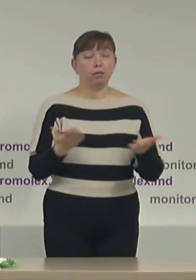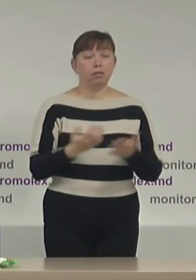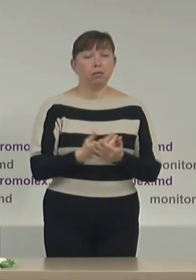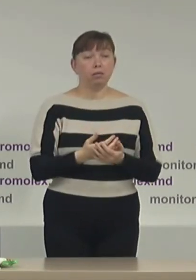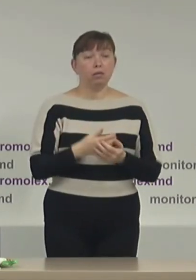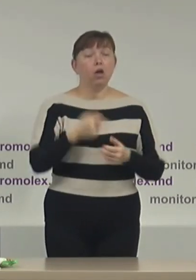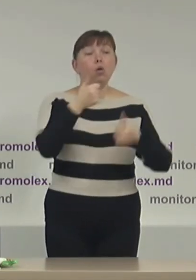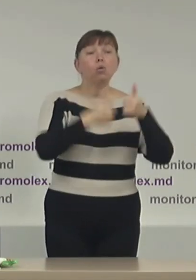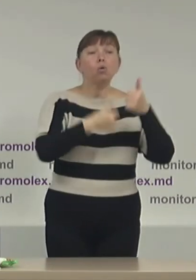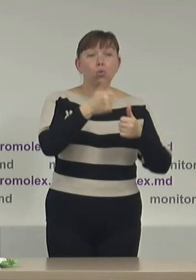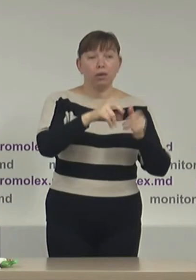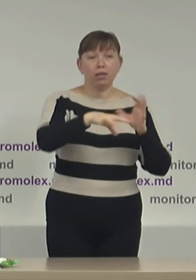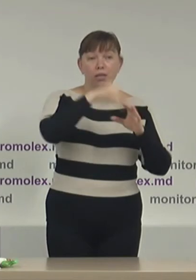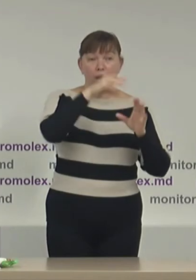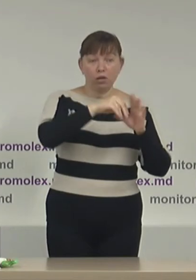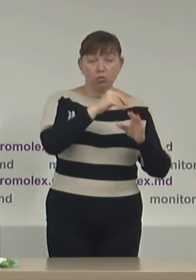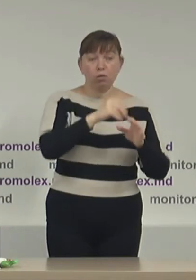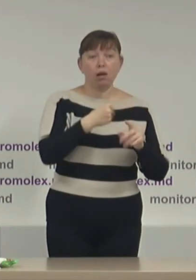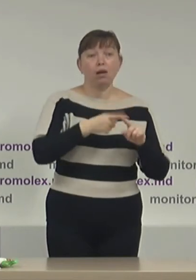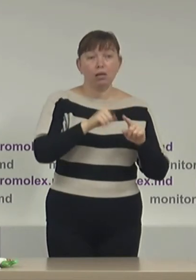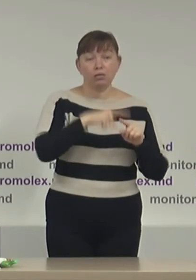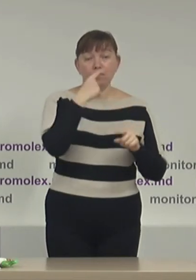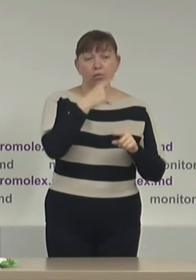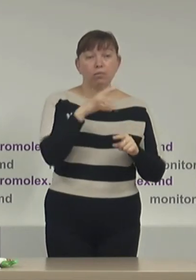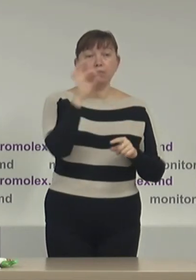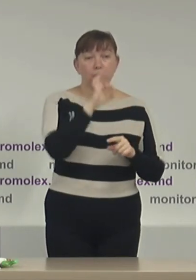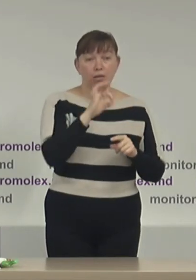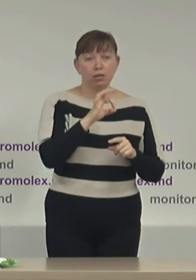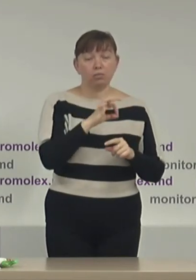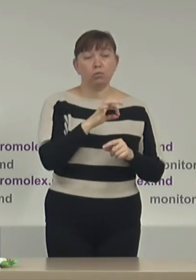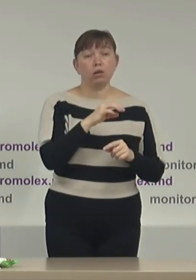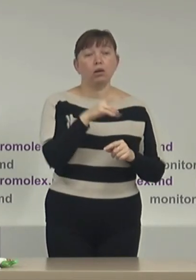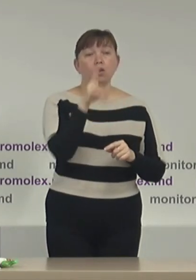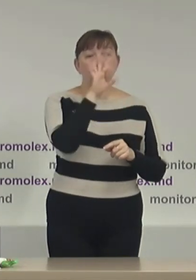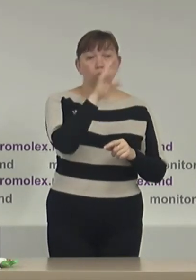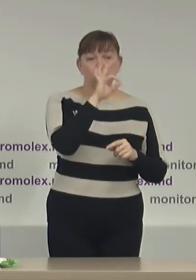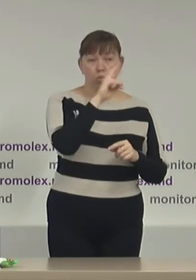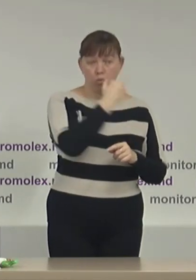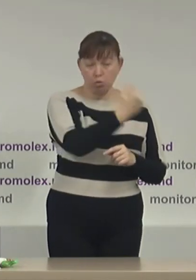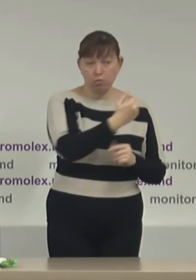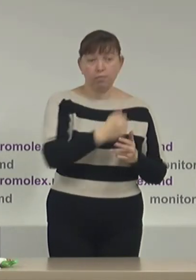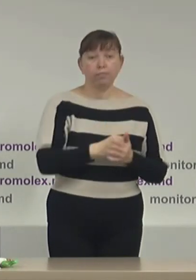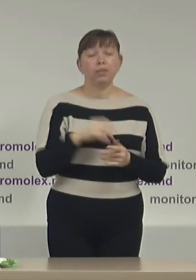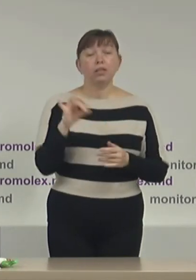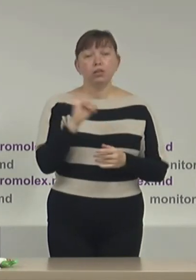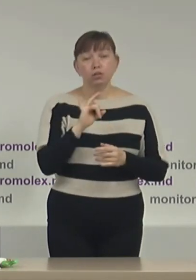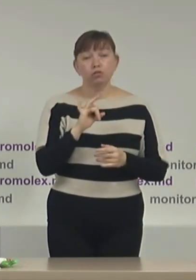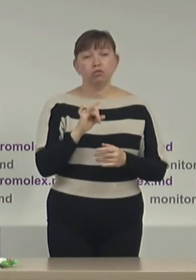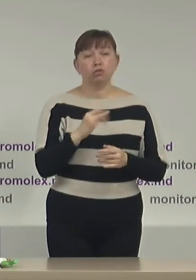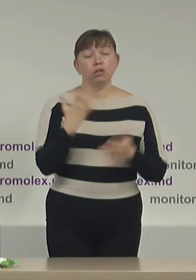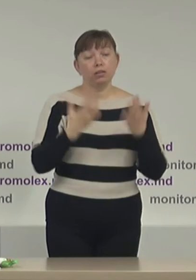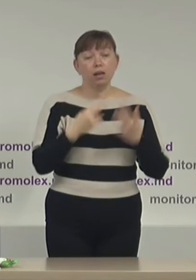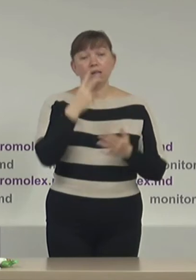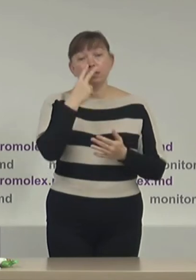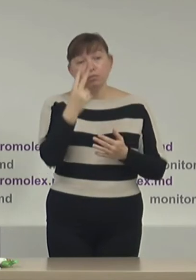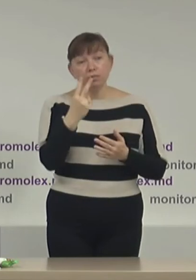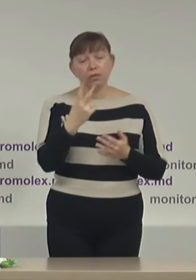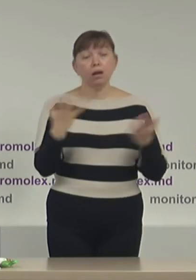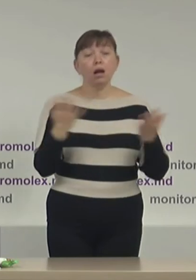that it was used by one of the electoral contender, independent candidate Igor